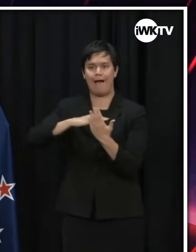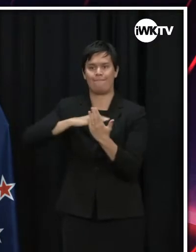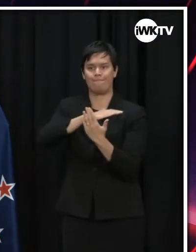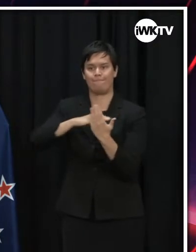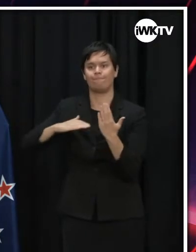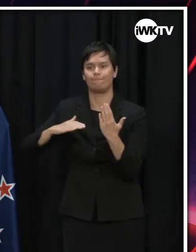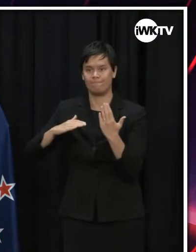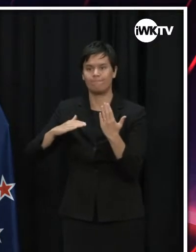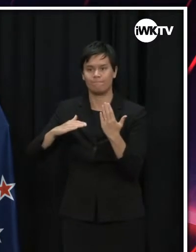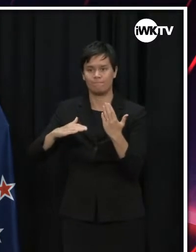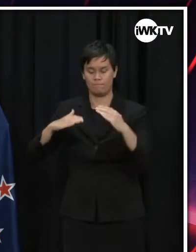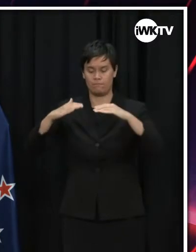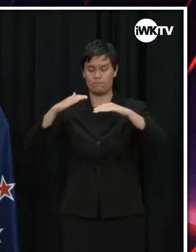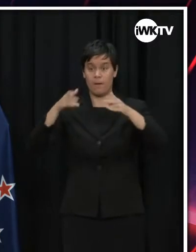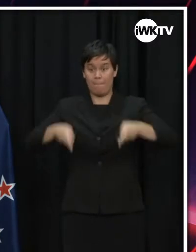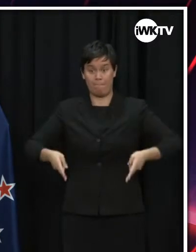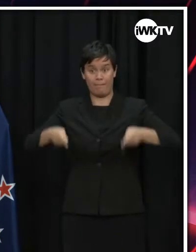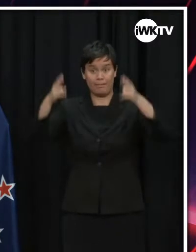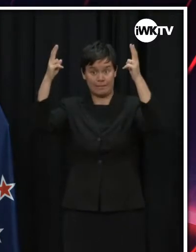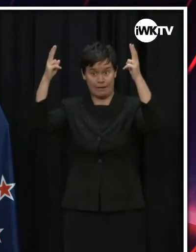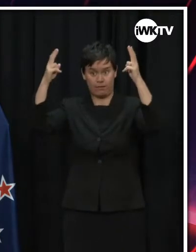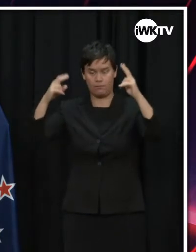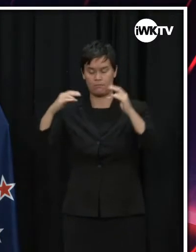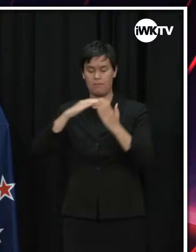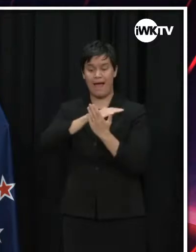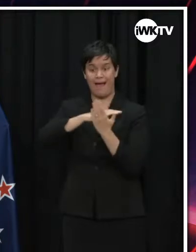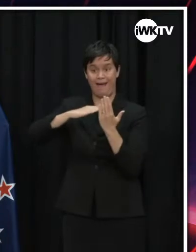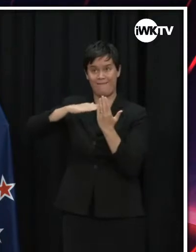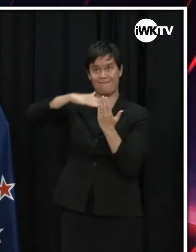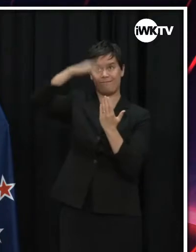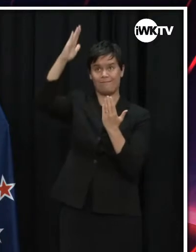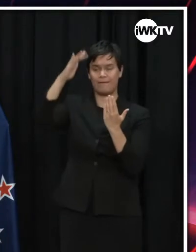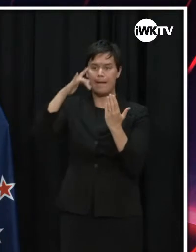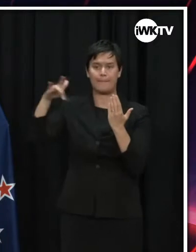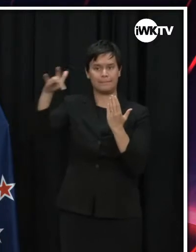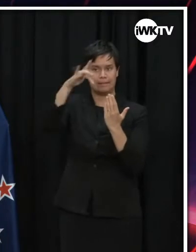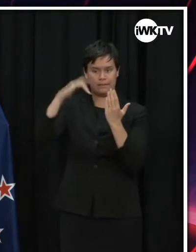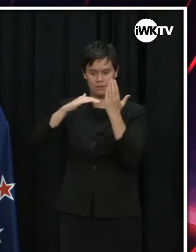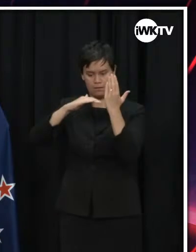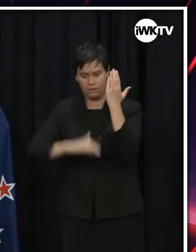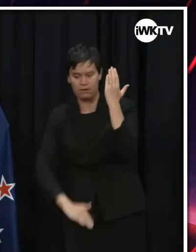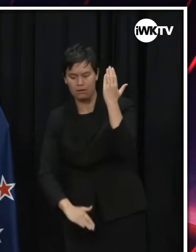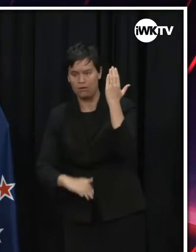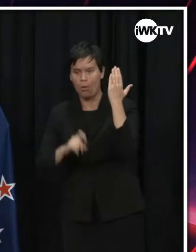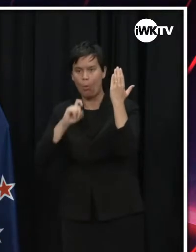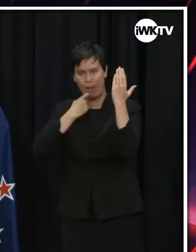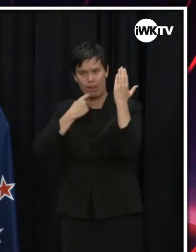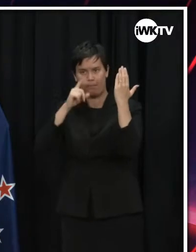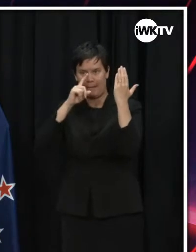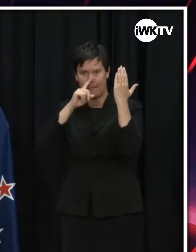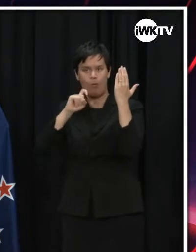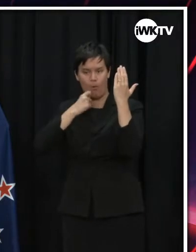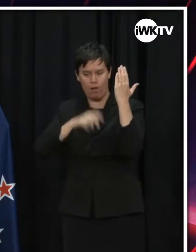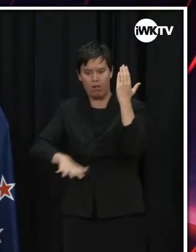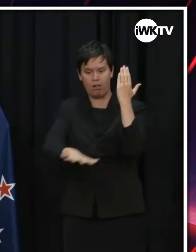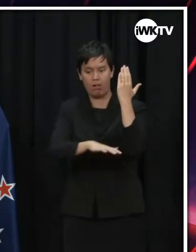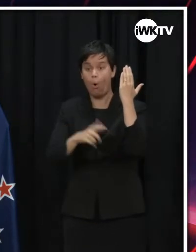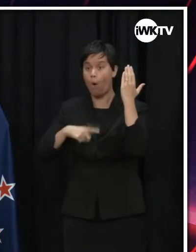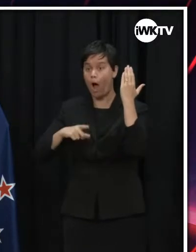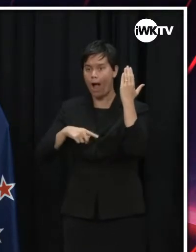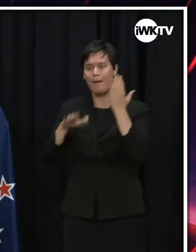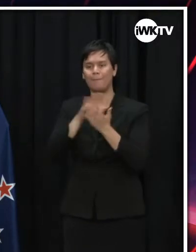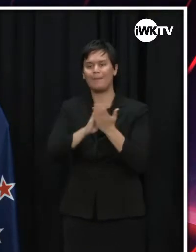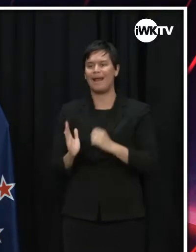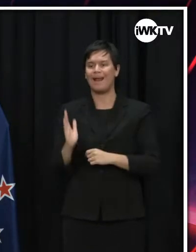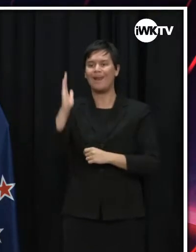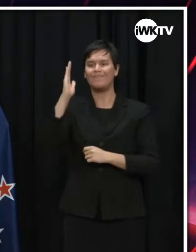occupied. That will allow us to limit the use of lifts within the Pullman. Whilst that is happening, the air